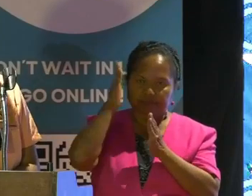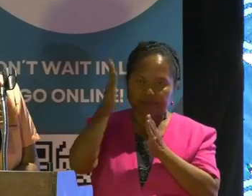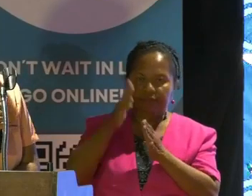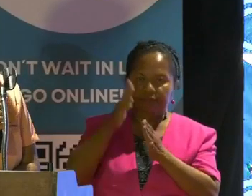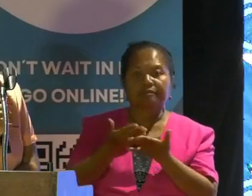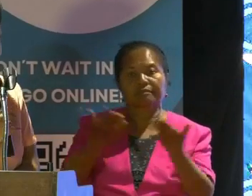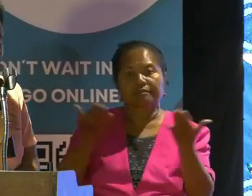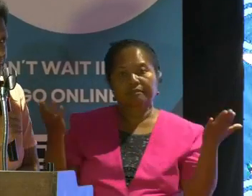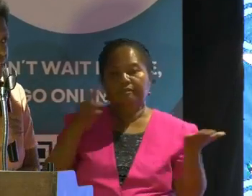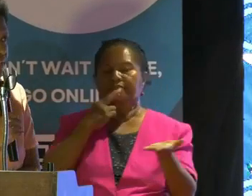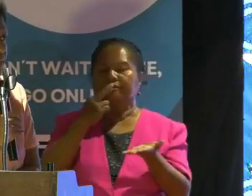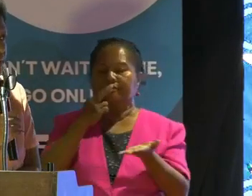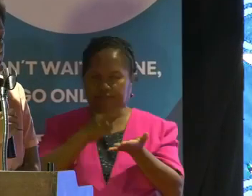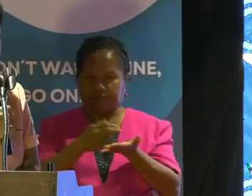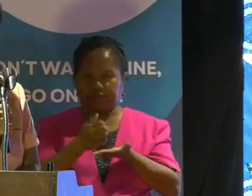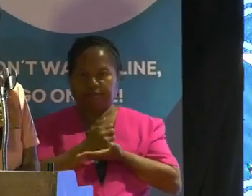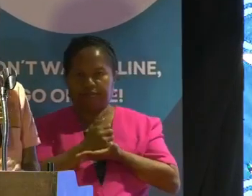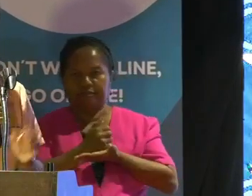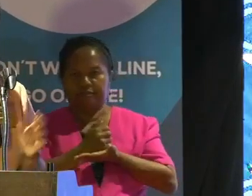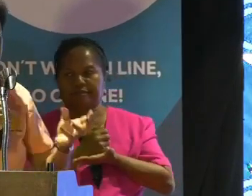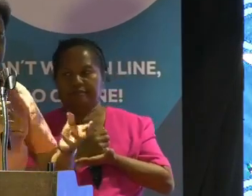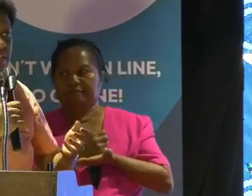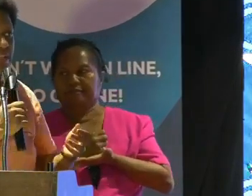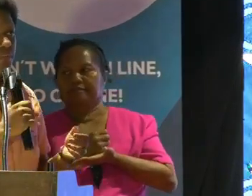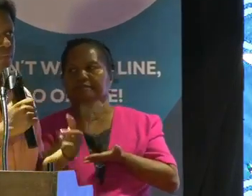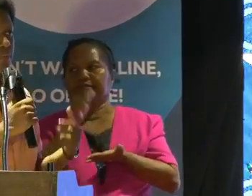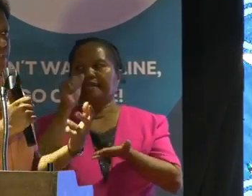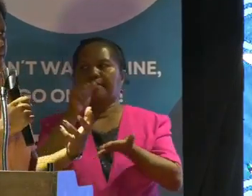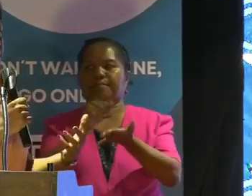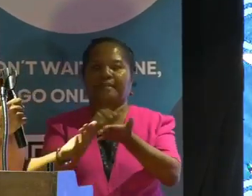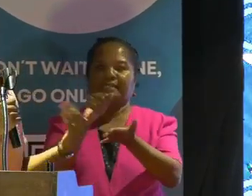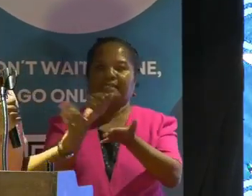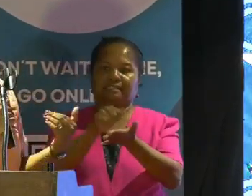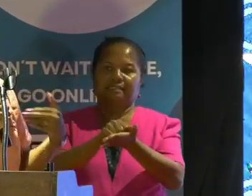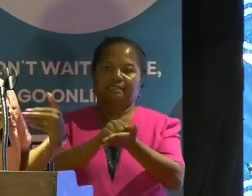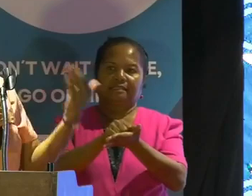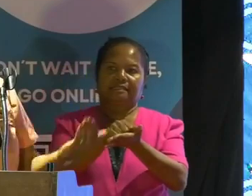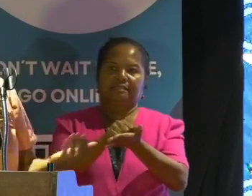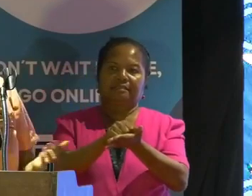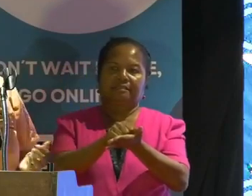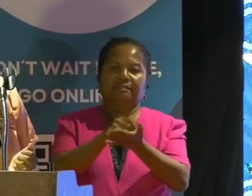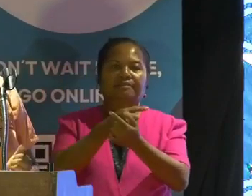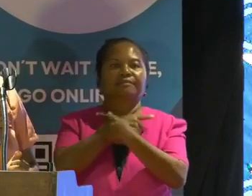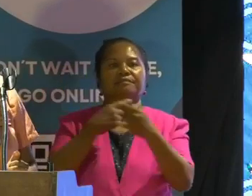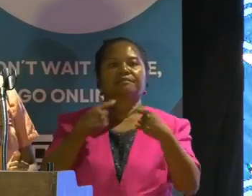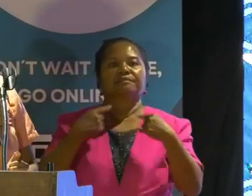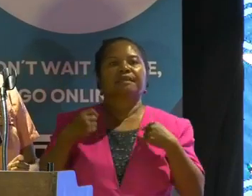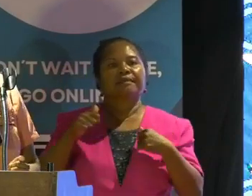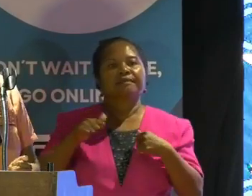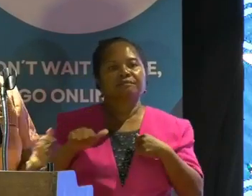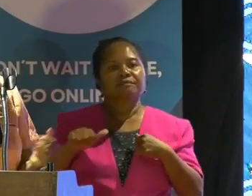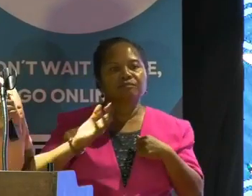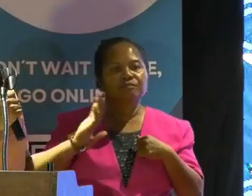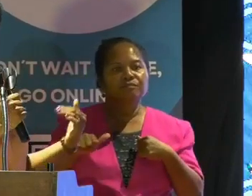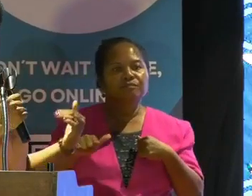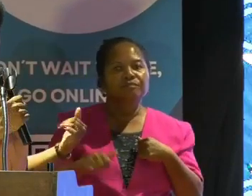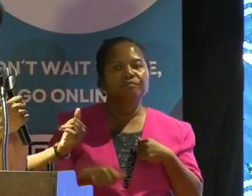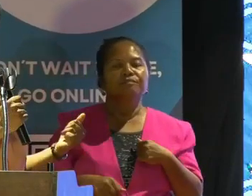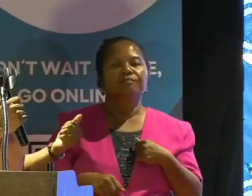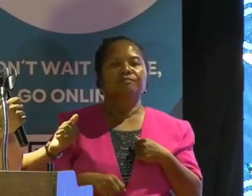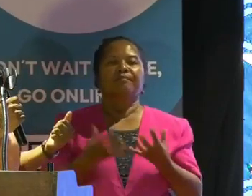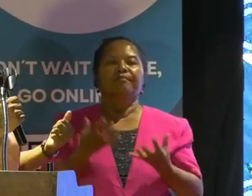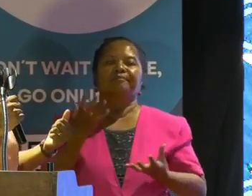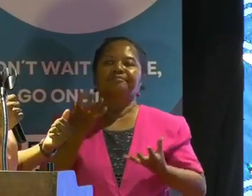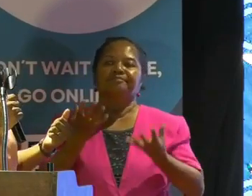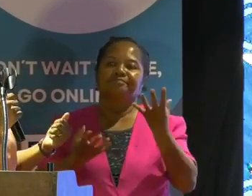how record keeping, the very basic. One something you must keep him. So we went through that. She did a